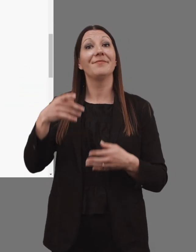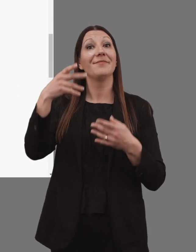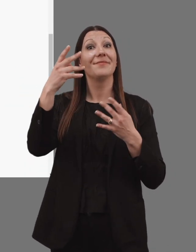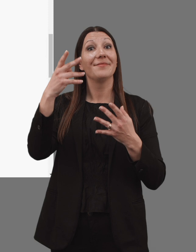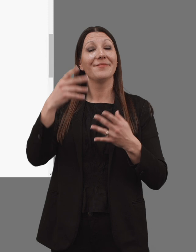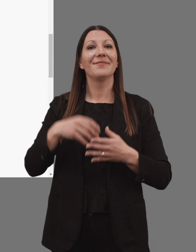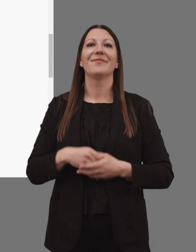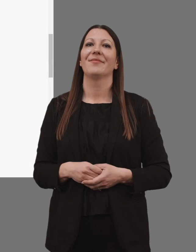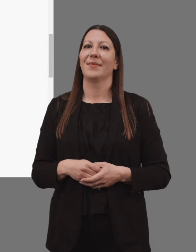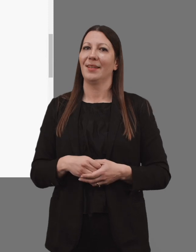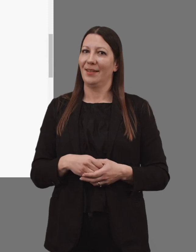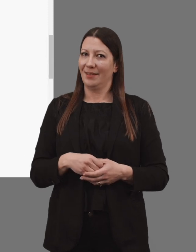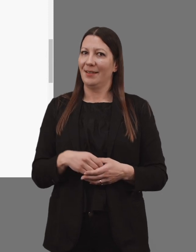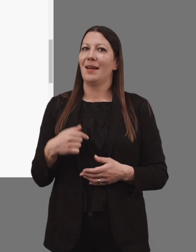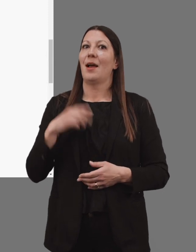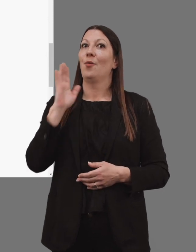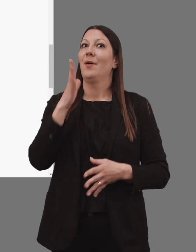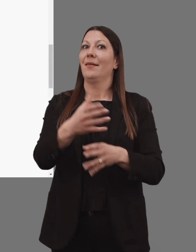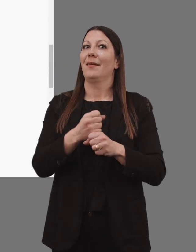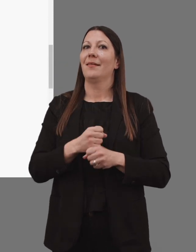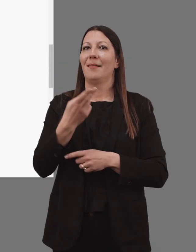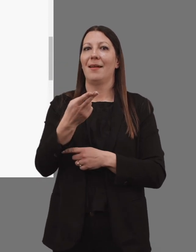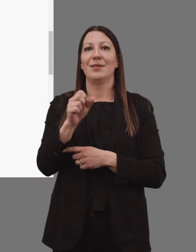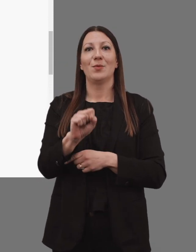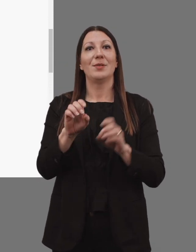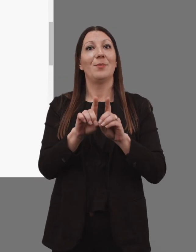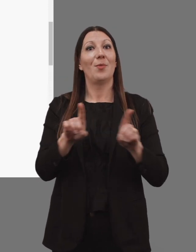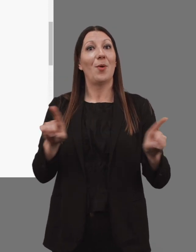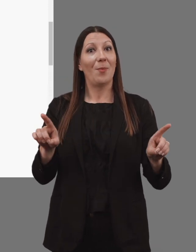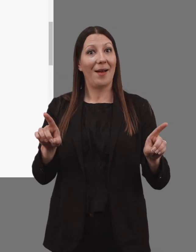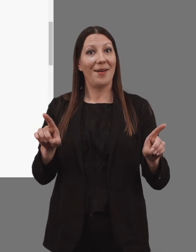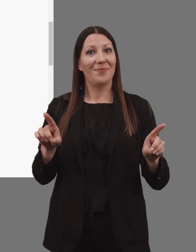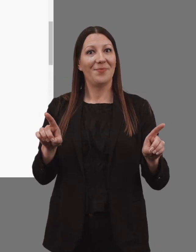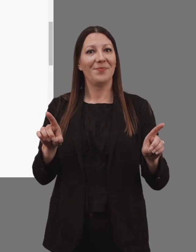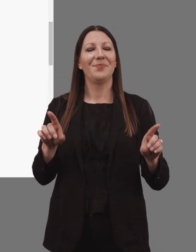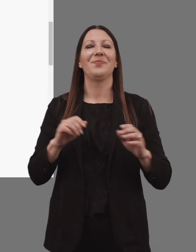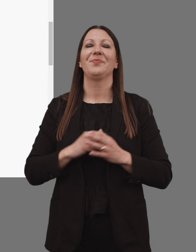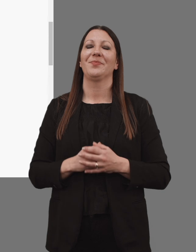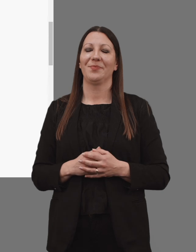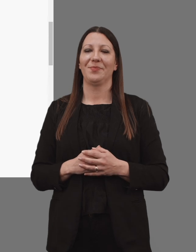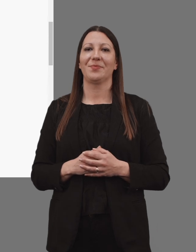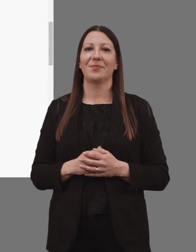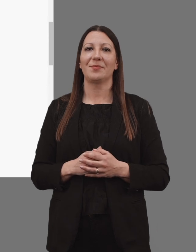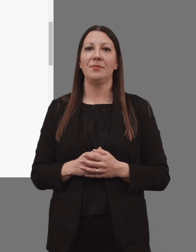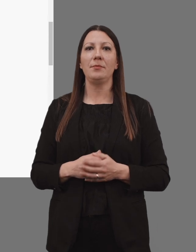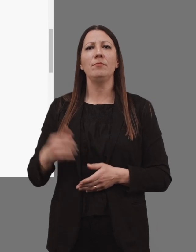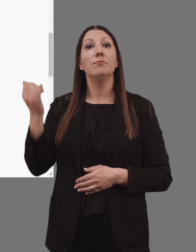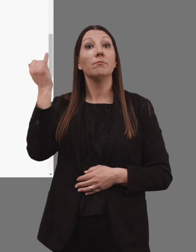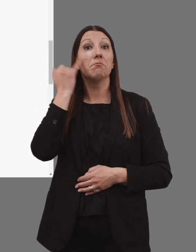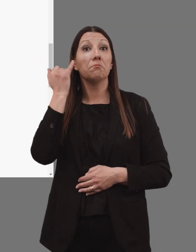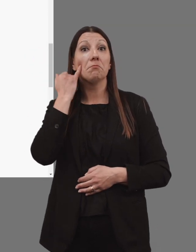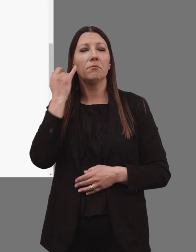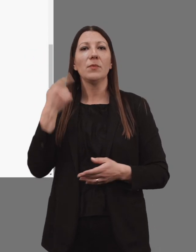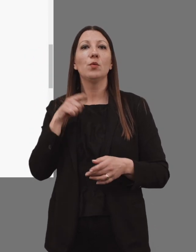that you will earn a high school diploma. Now, let's just say you did some high school here,